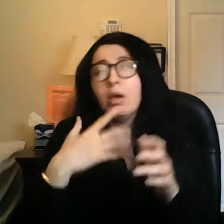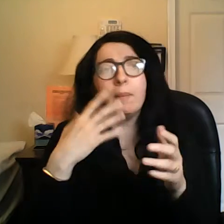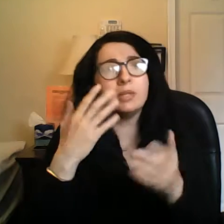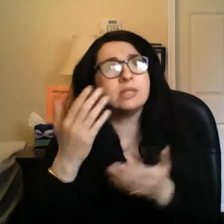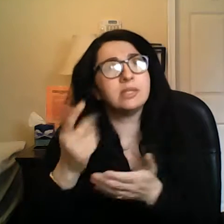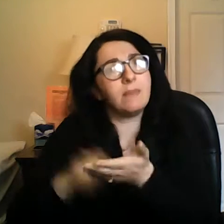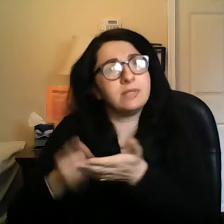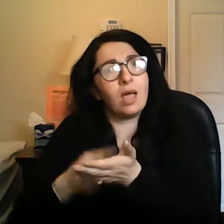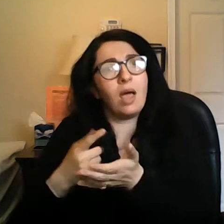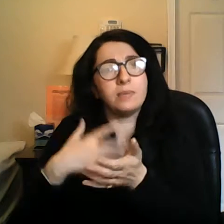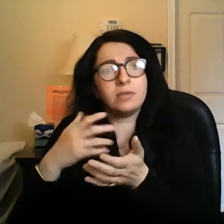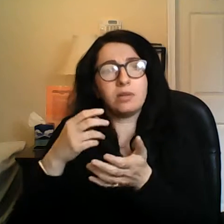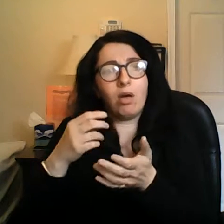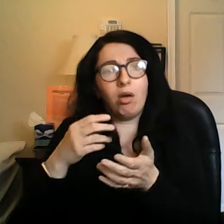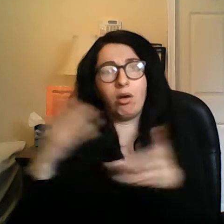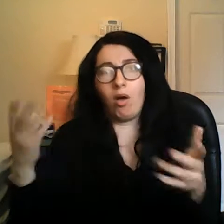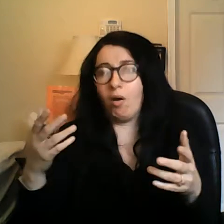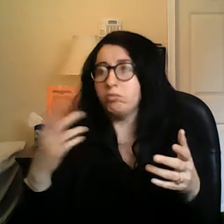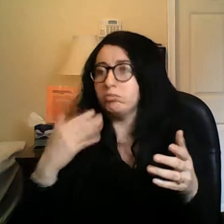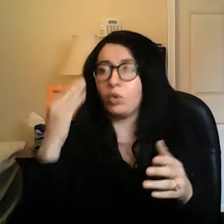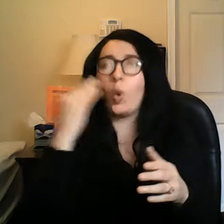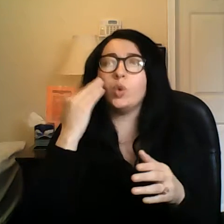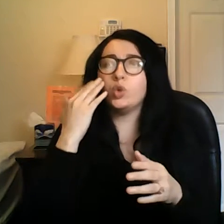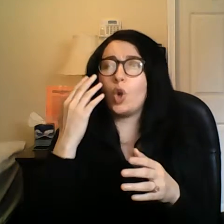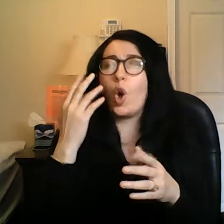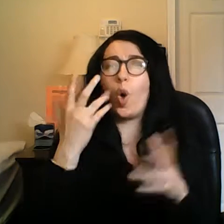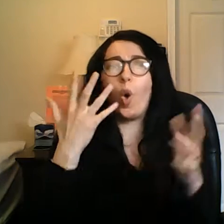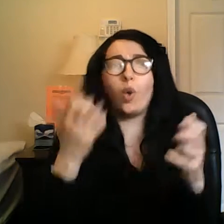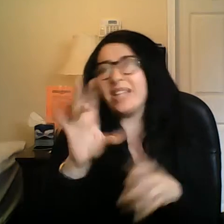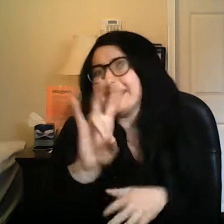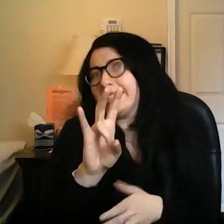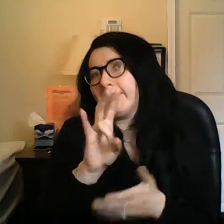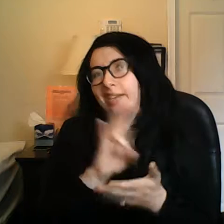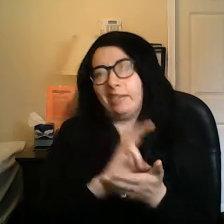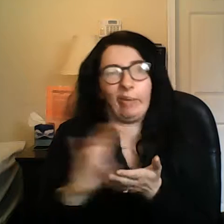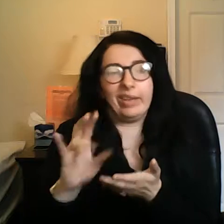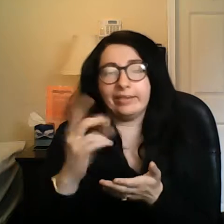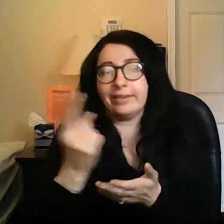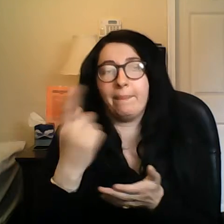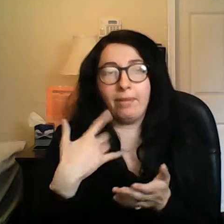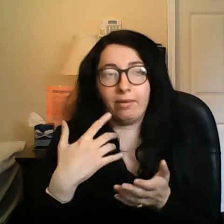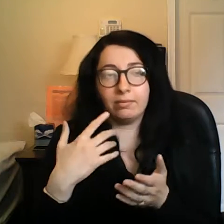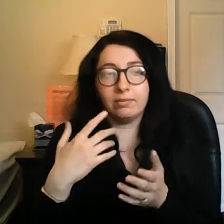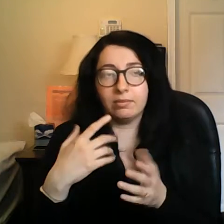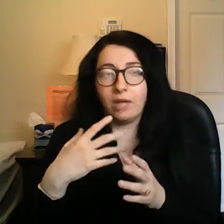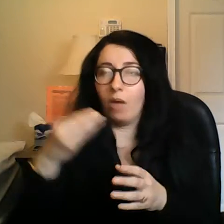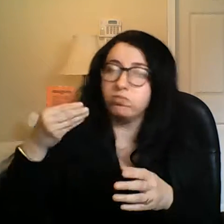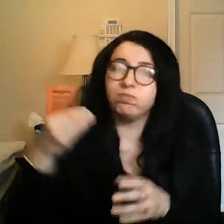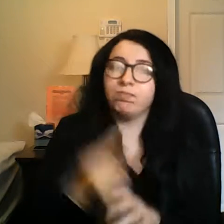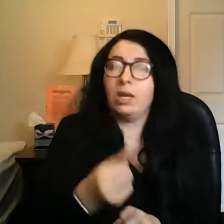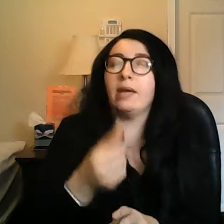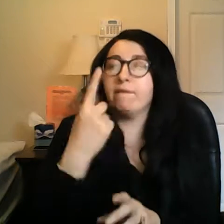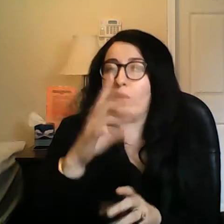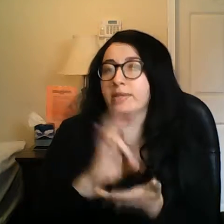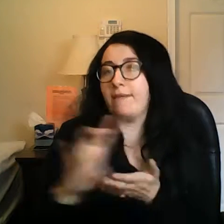lot more affordable than art school tuition, and also not as a serious of a commitment. So you can kind of dabble and try and